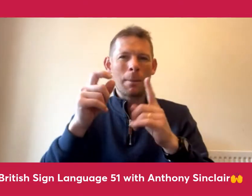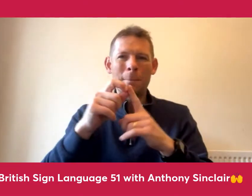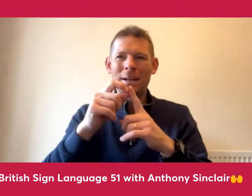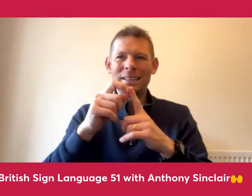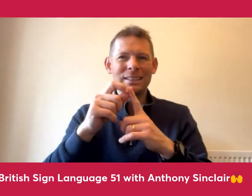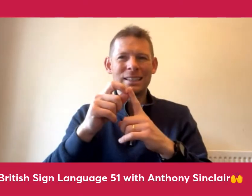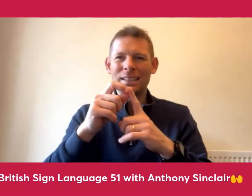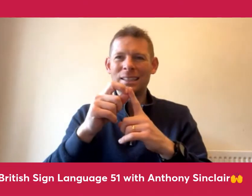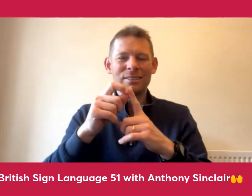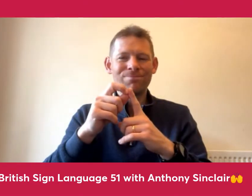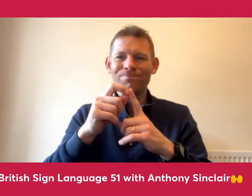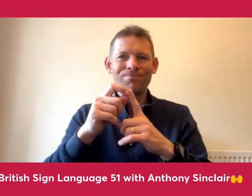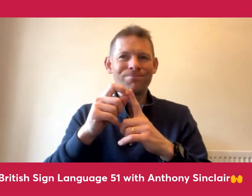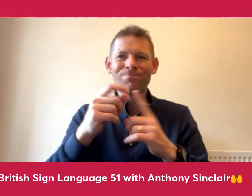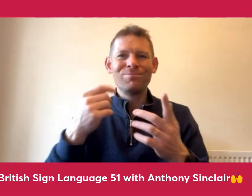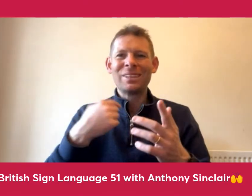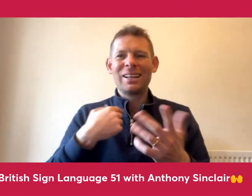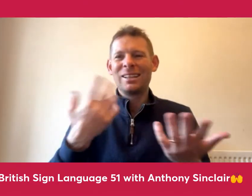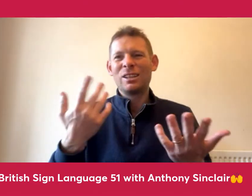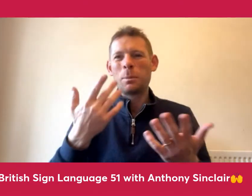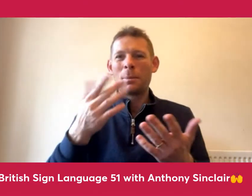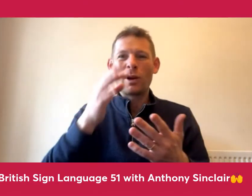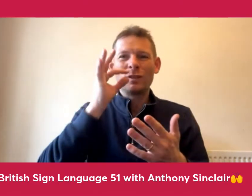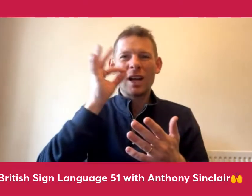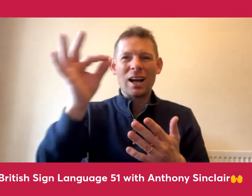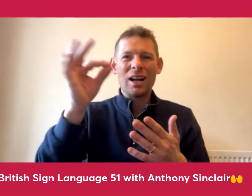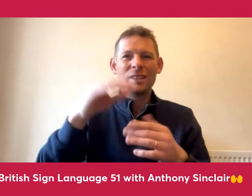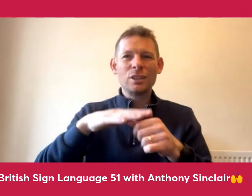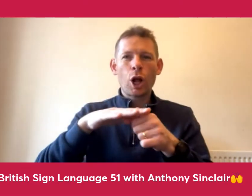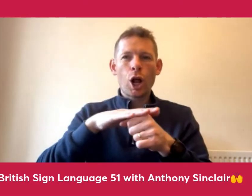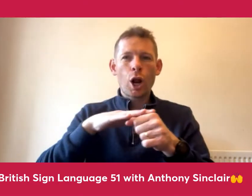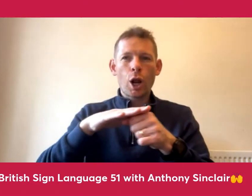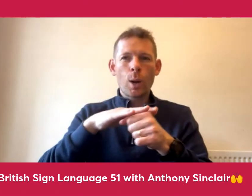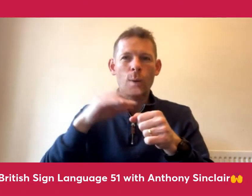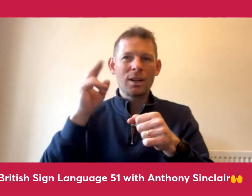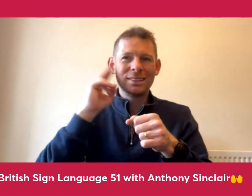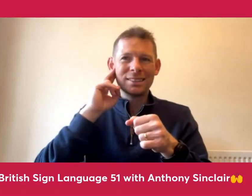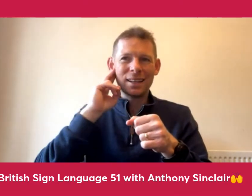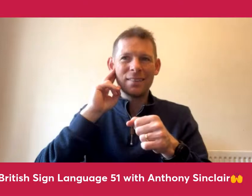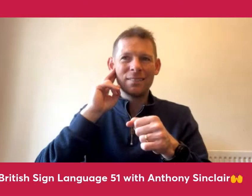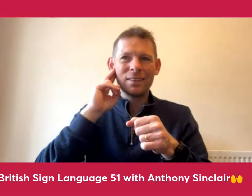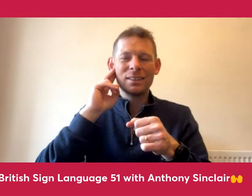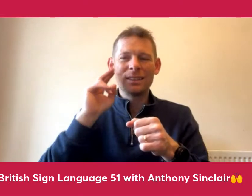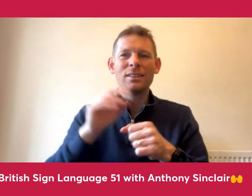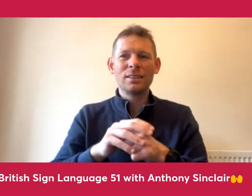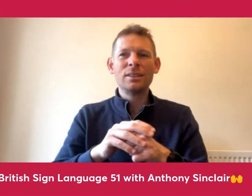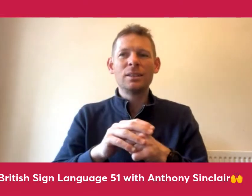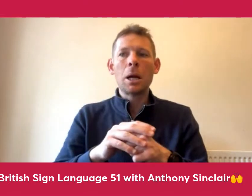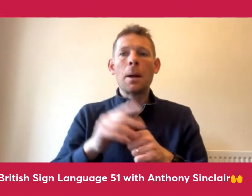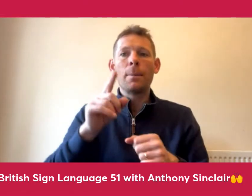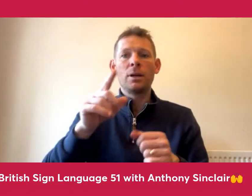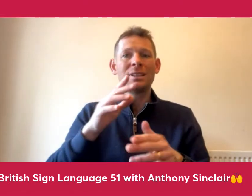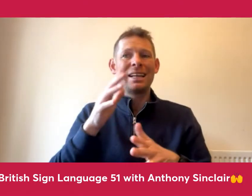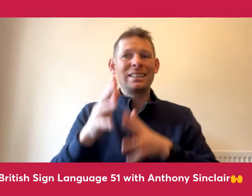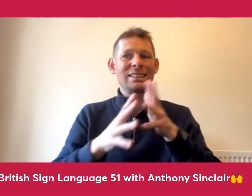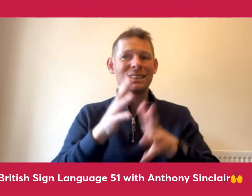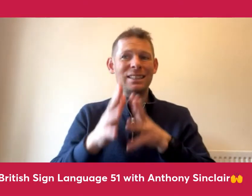I don't know if Paisley has a specific sign. If you ask any of your local deaf community, they may give you the sign